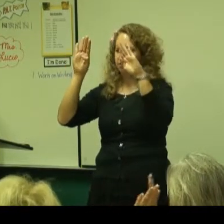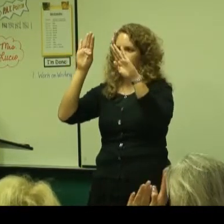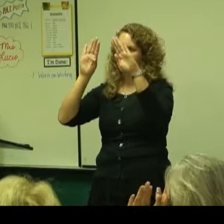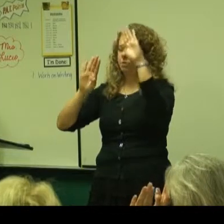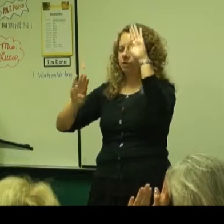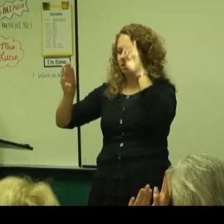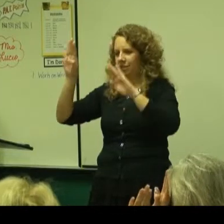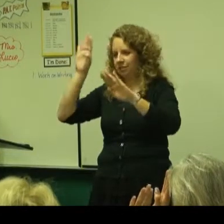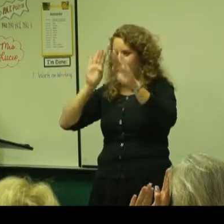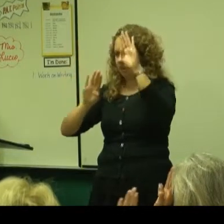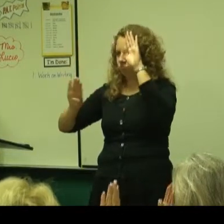little bit more. And it's here.